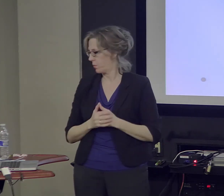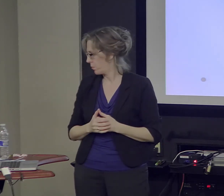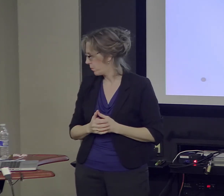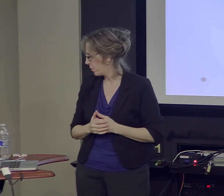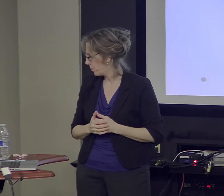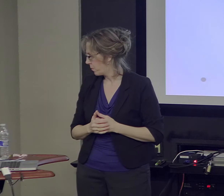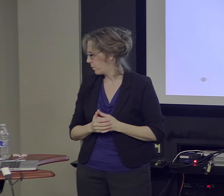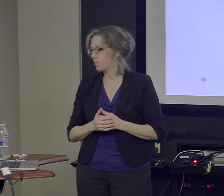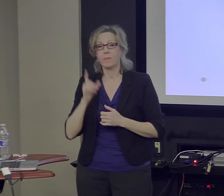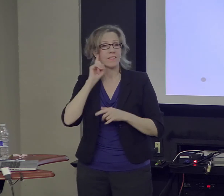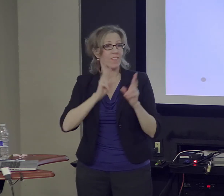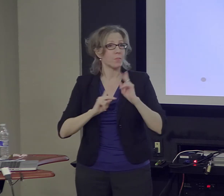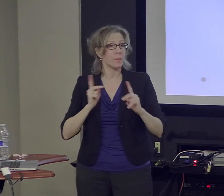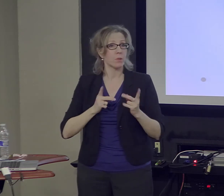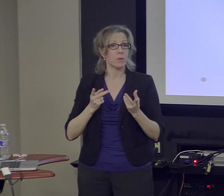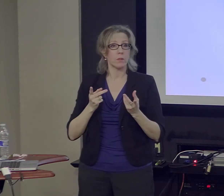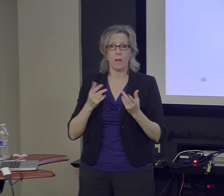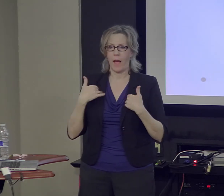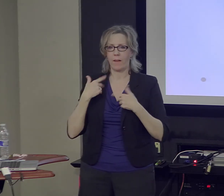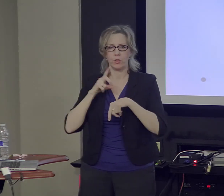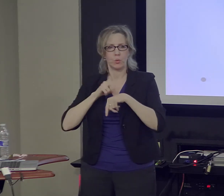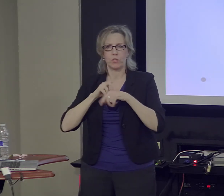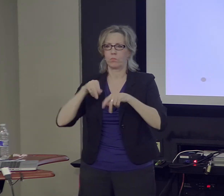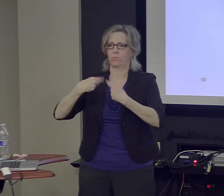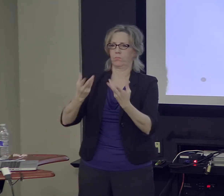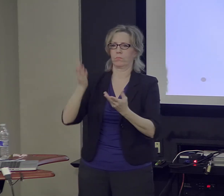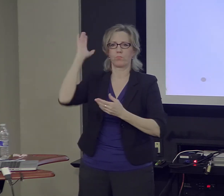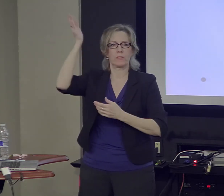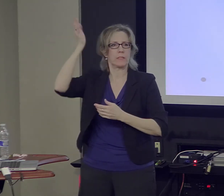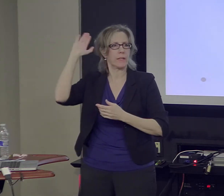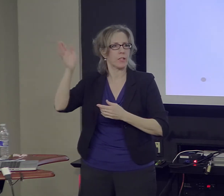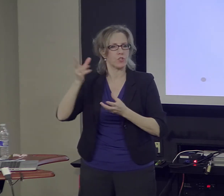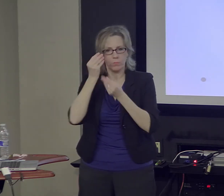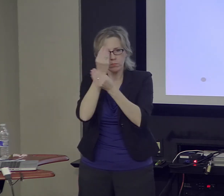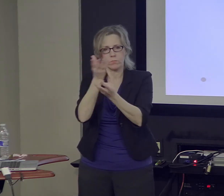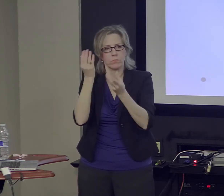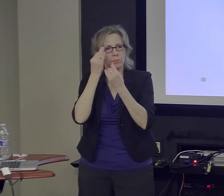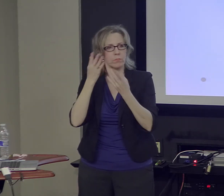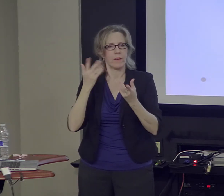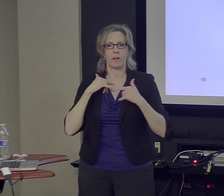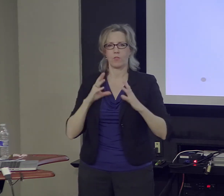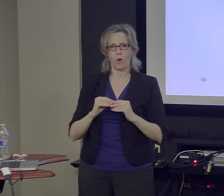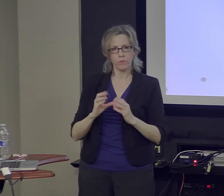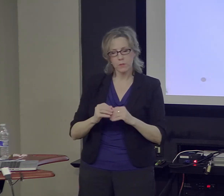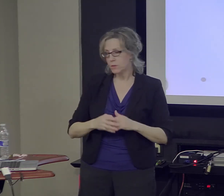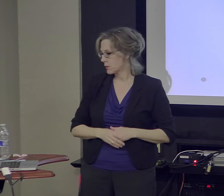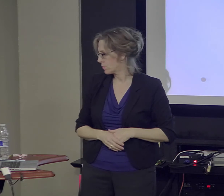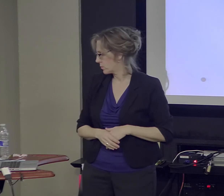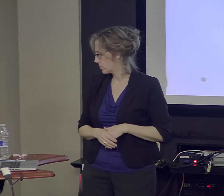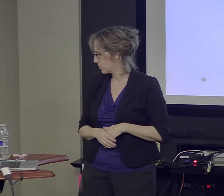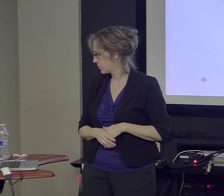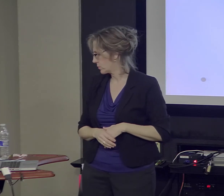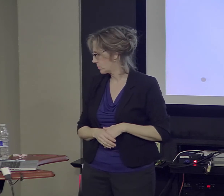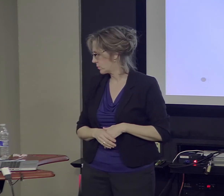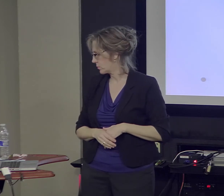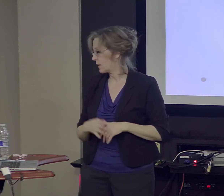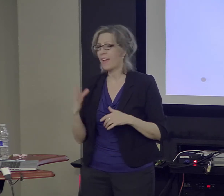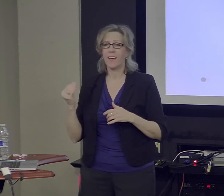international sign languages to express messages. Or if there are expository